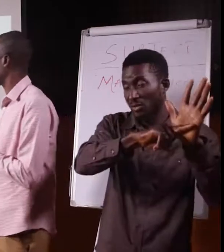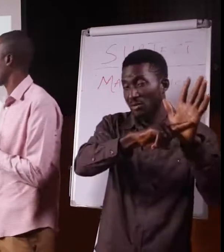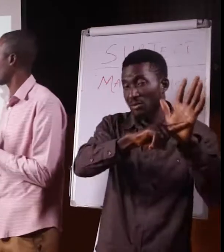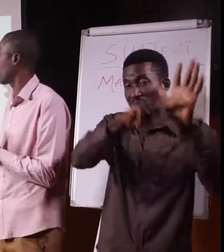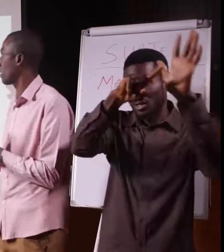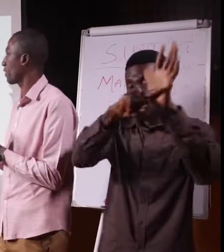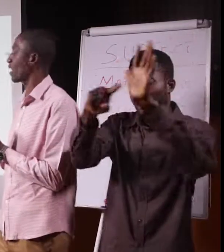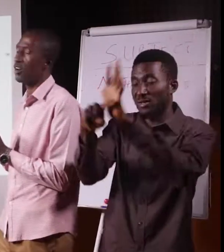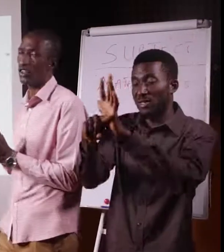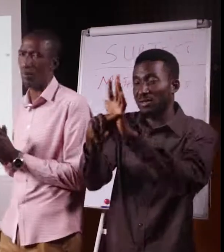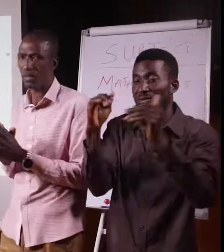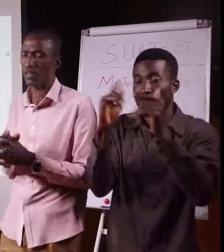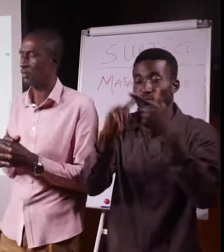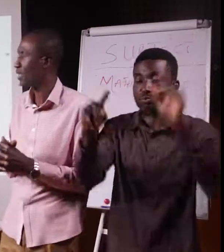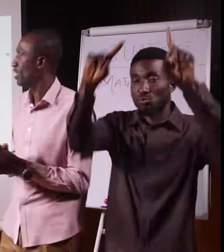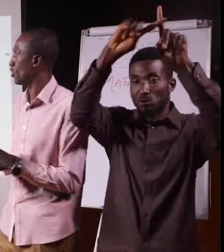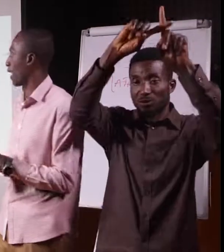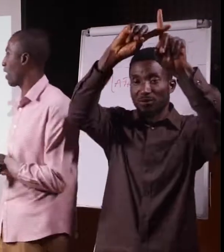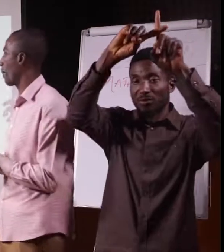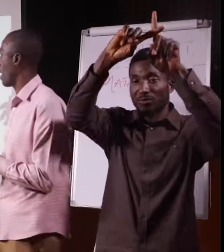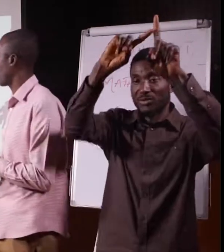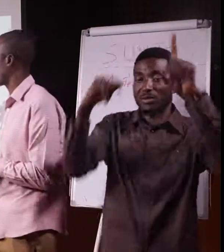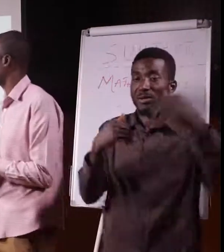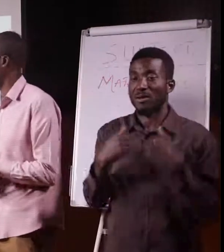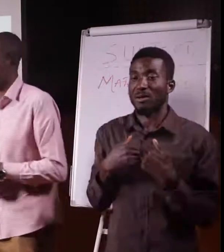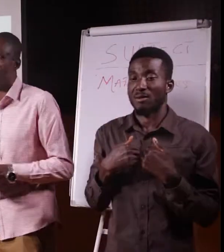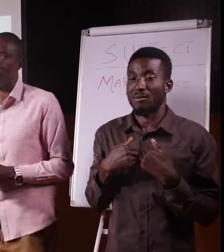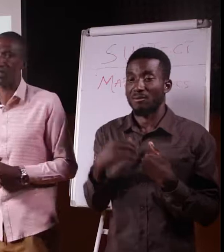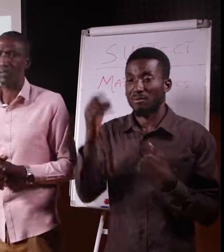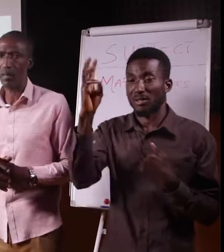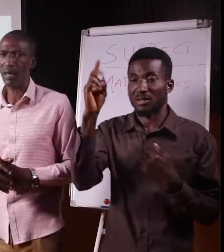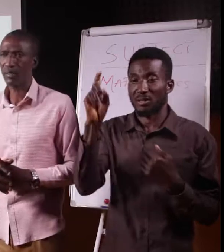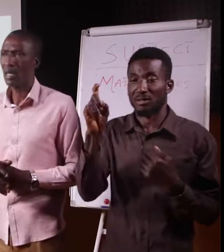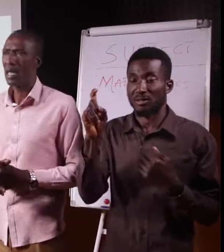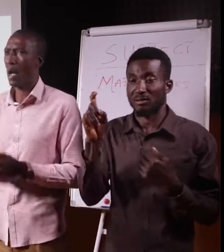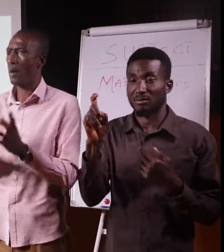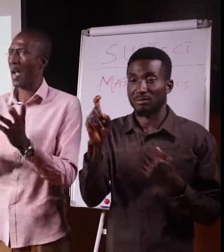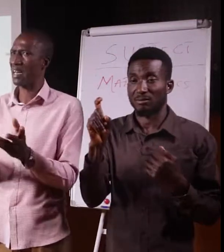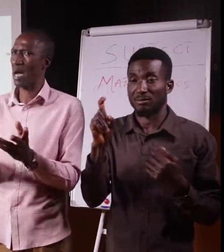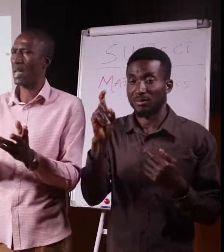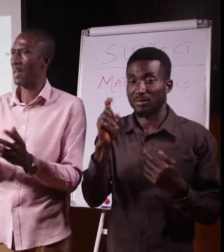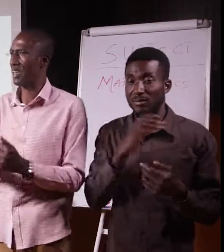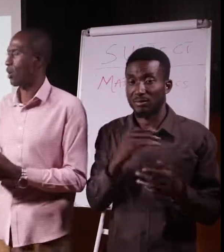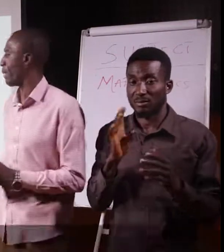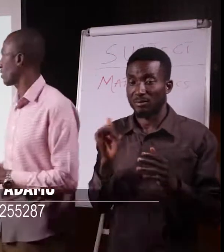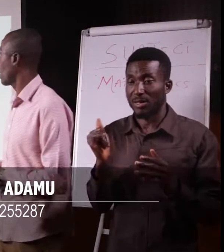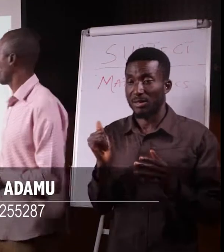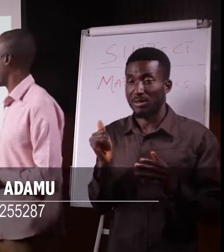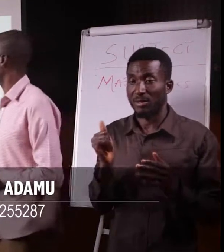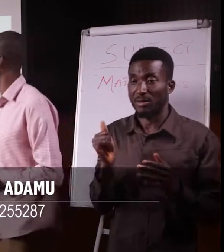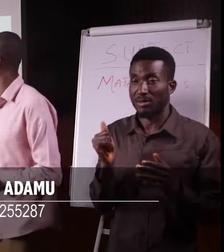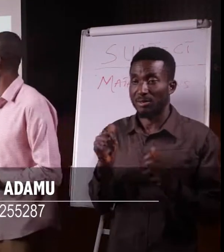And negative equals to positive. So I now have minus 6x plus 5x. And by idea of directed